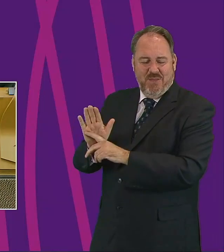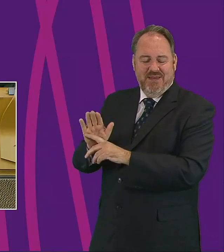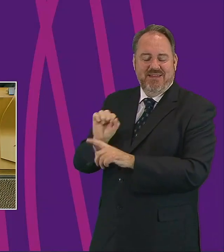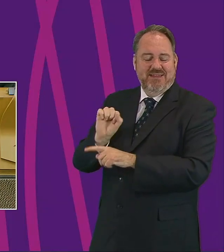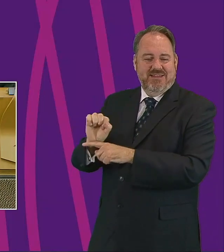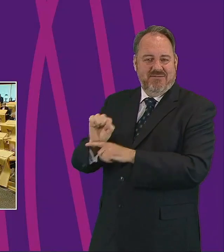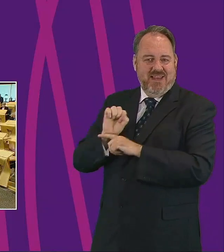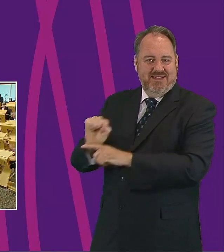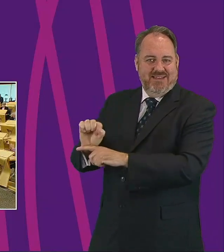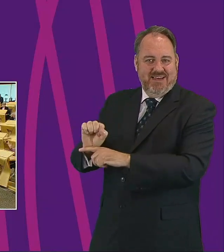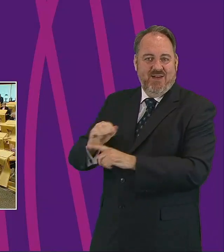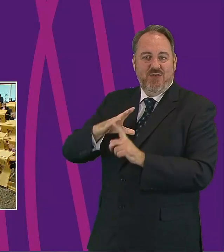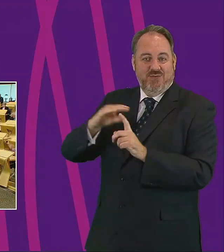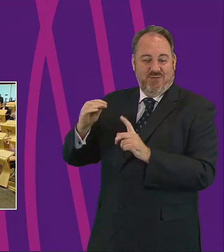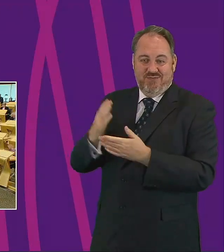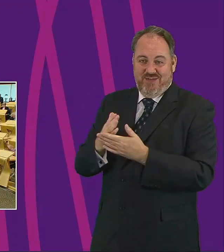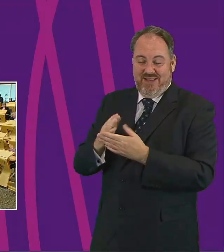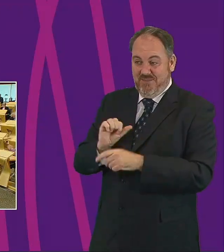his own party.